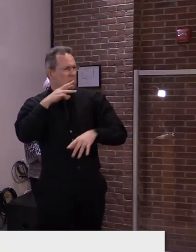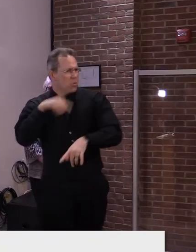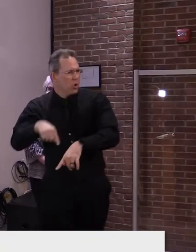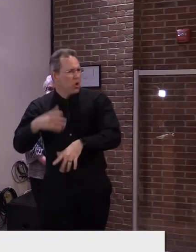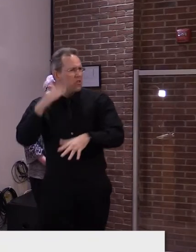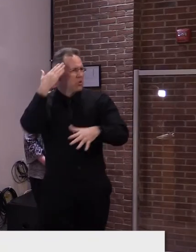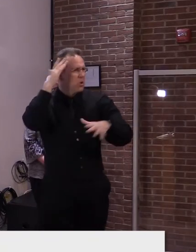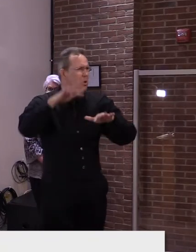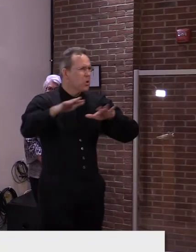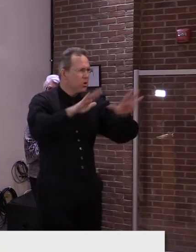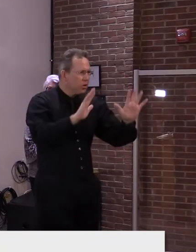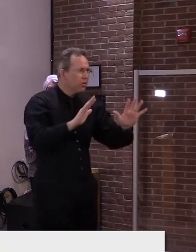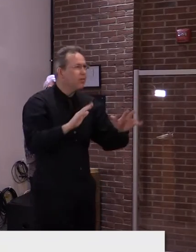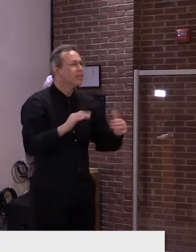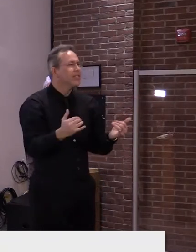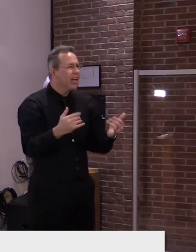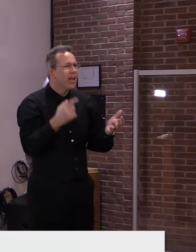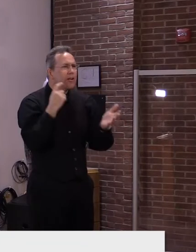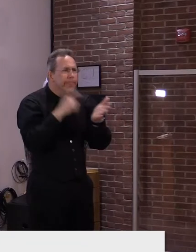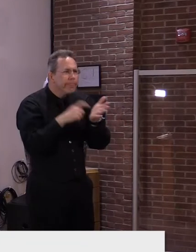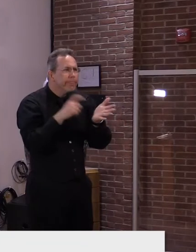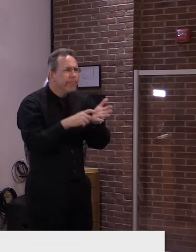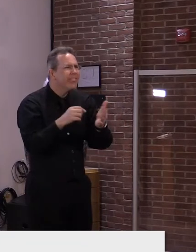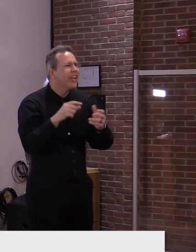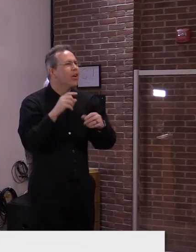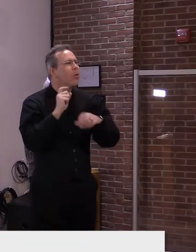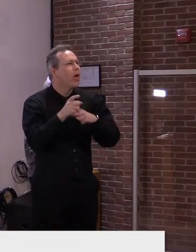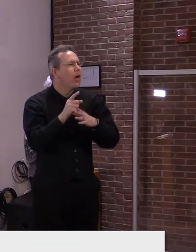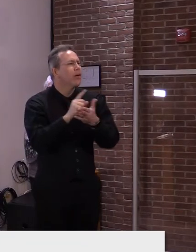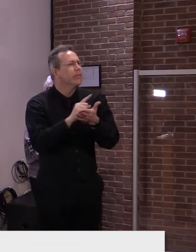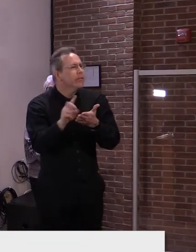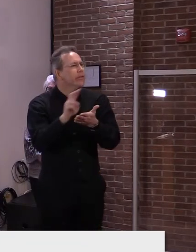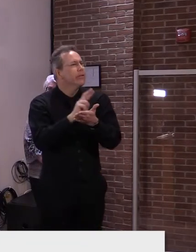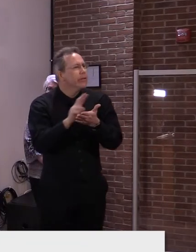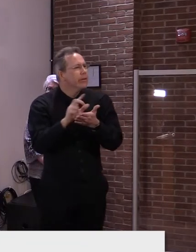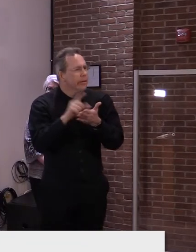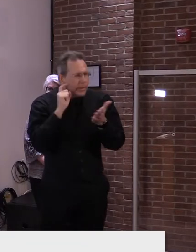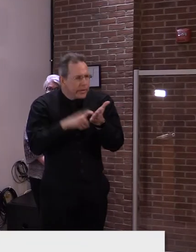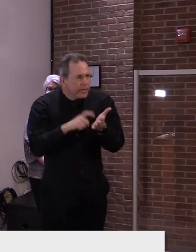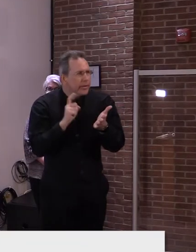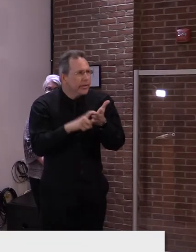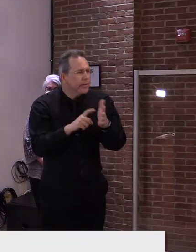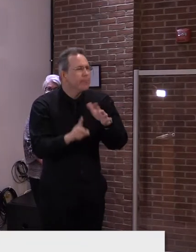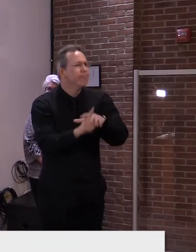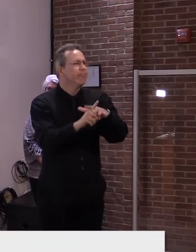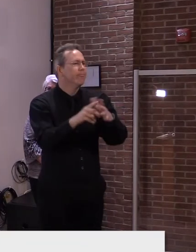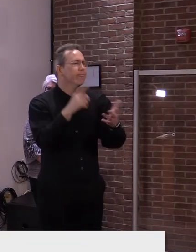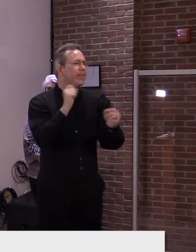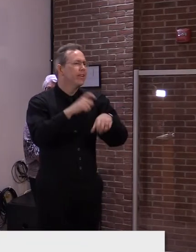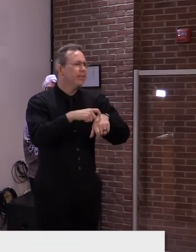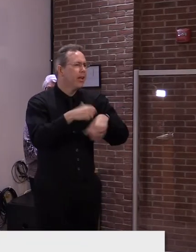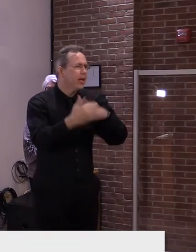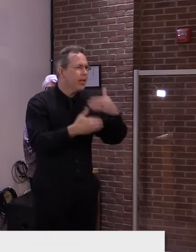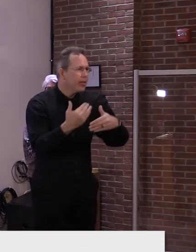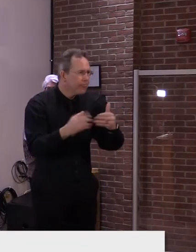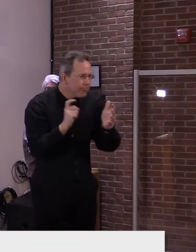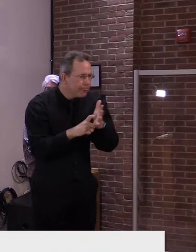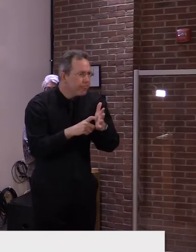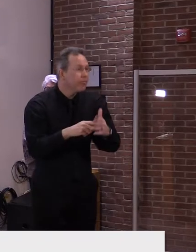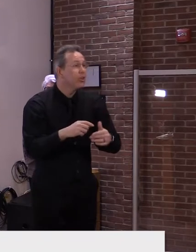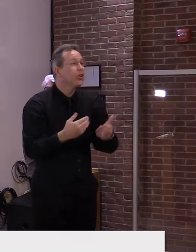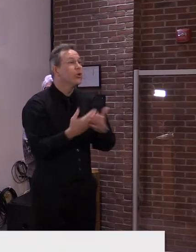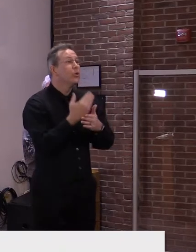on a week-by-week basis. So that's real time, that's happening. The new one, the